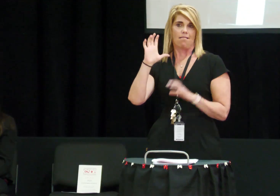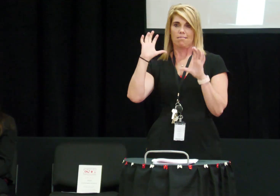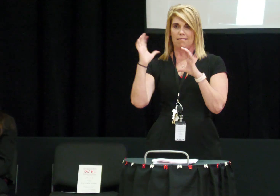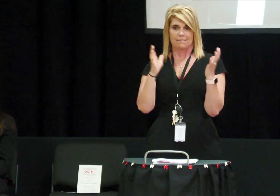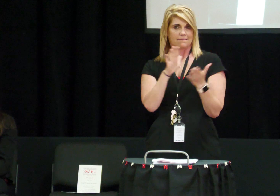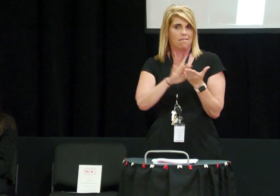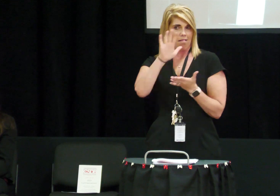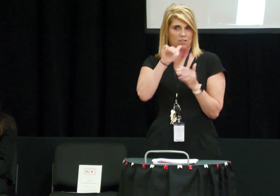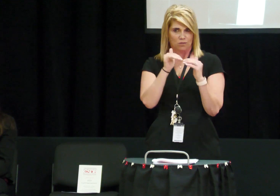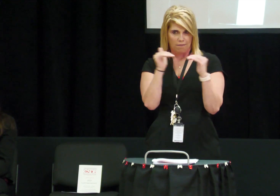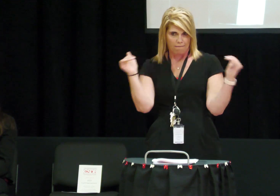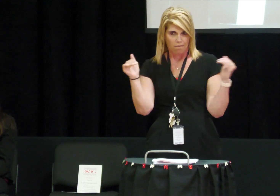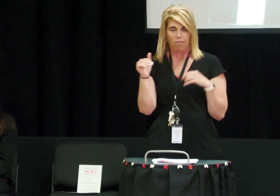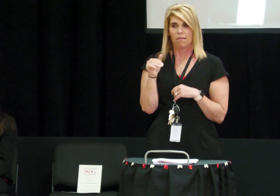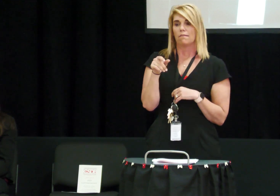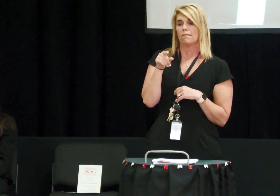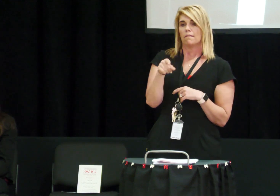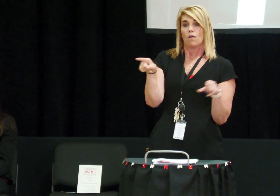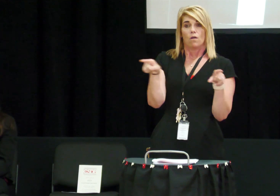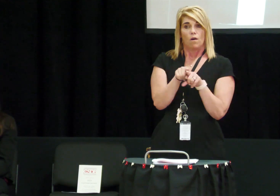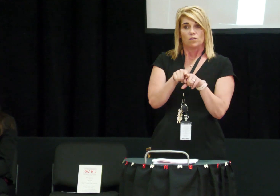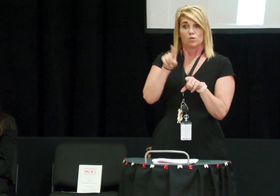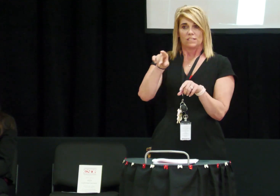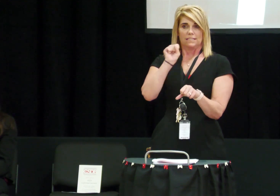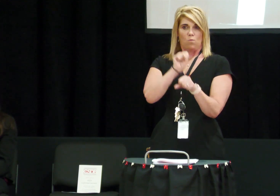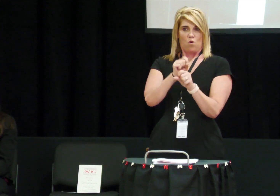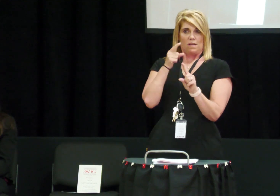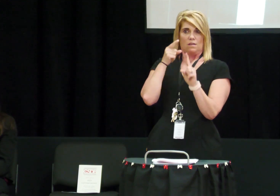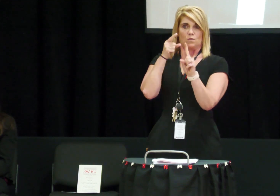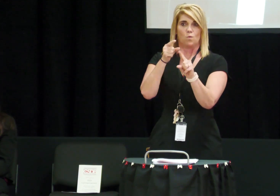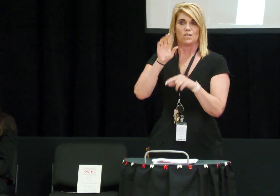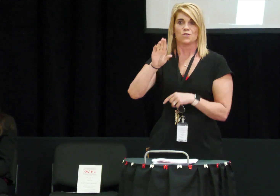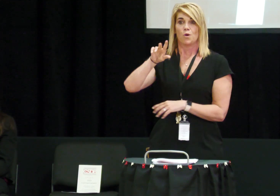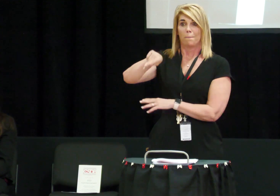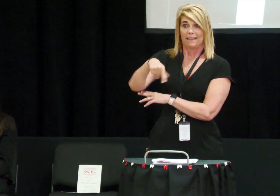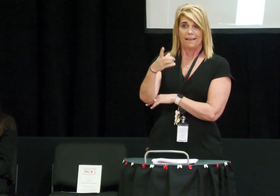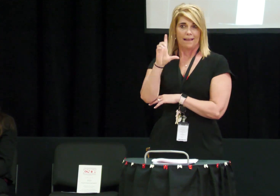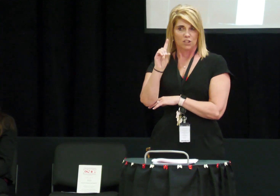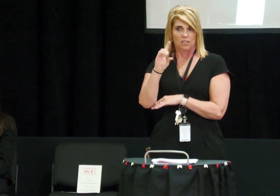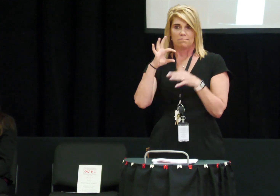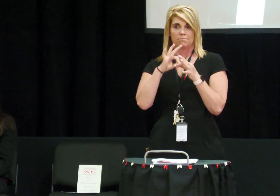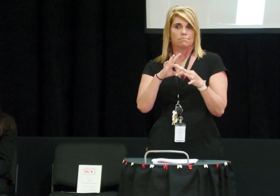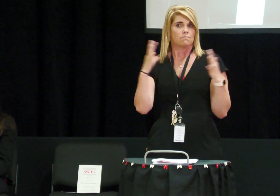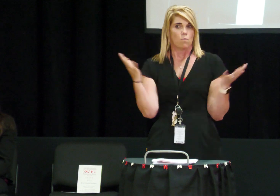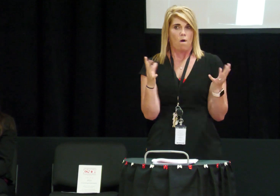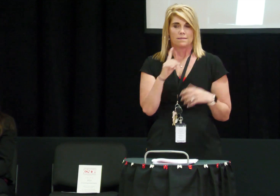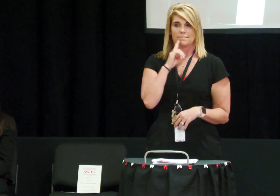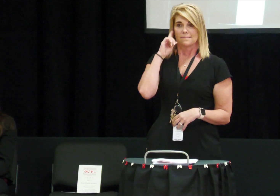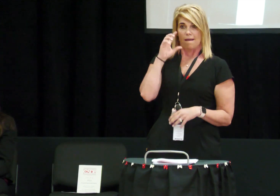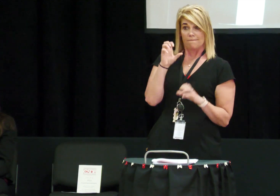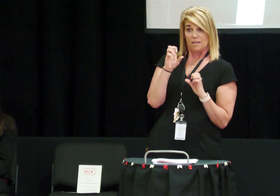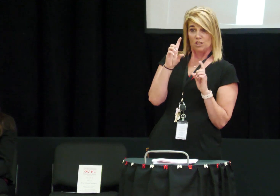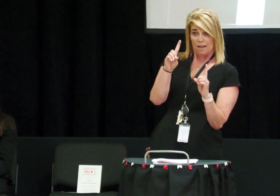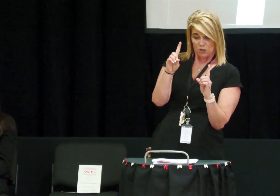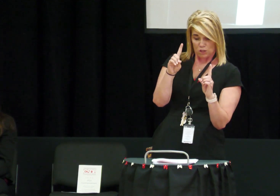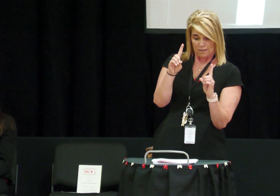She teaches ASL classes at the college level, and also she is pursuing her PhD in deaf